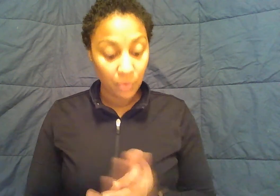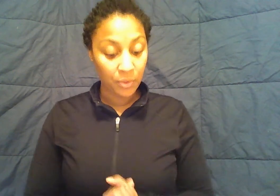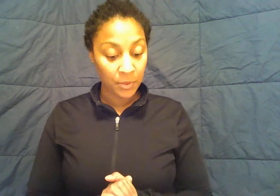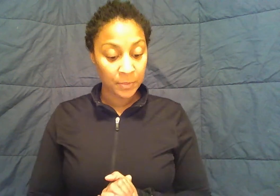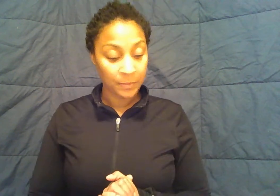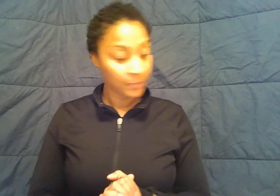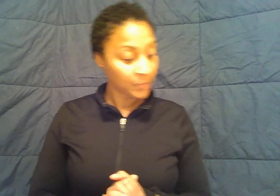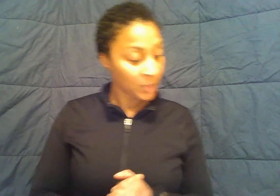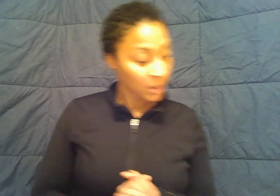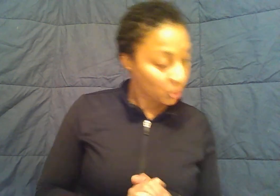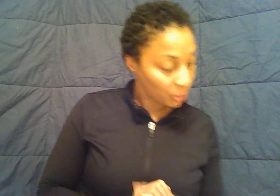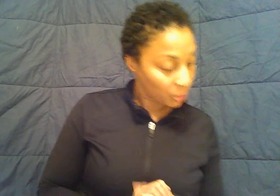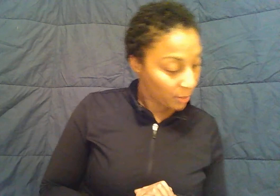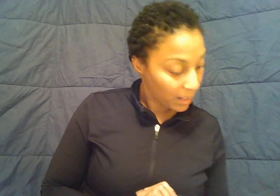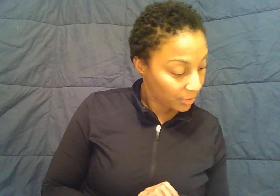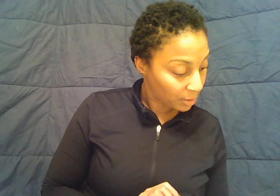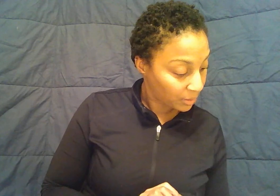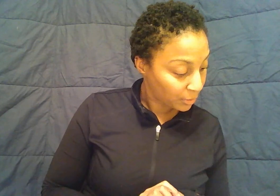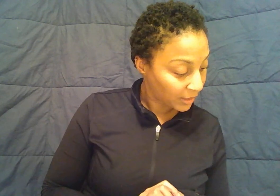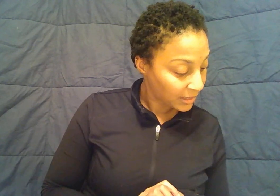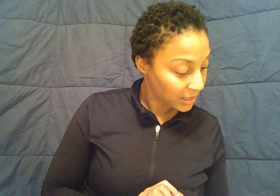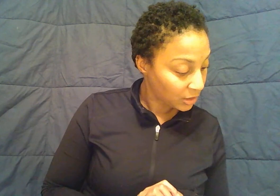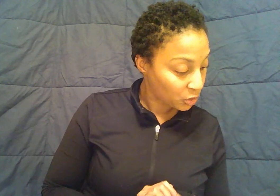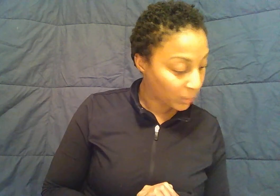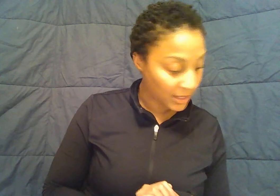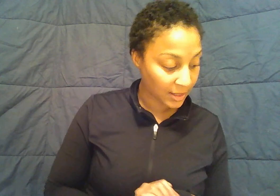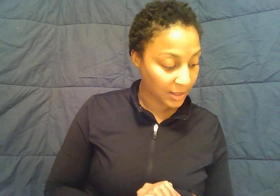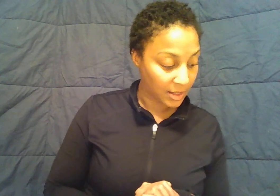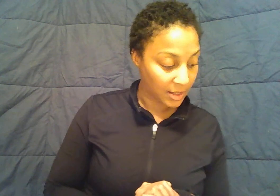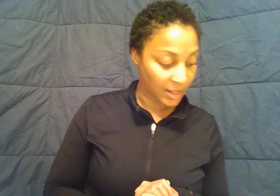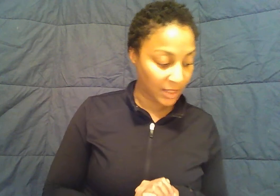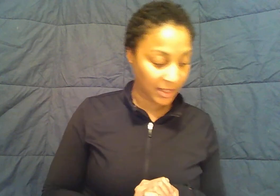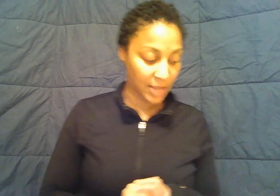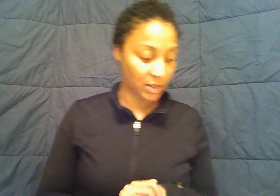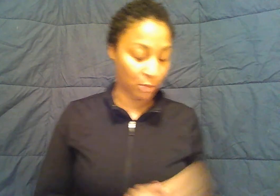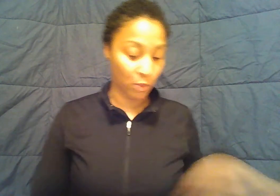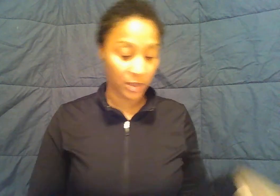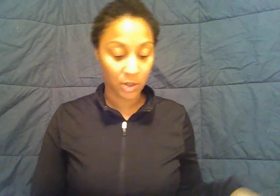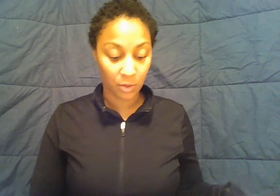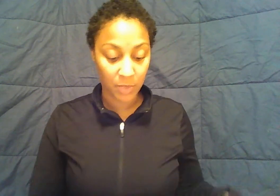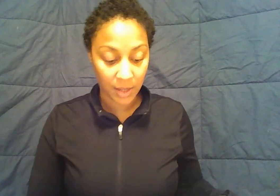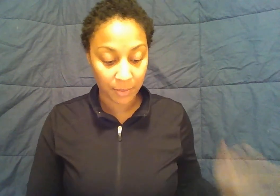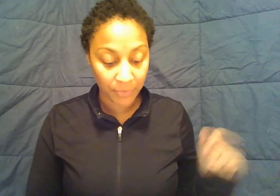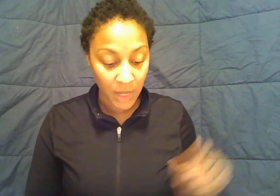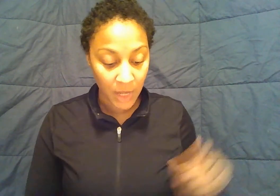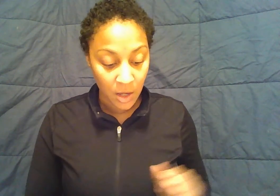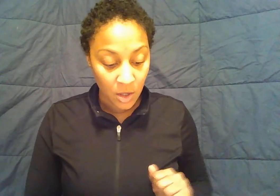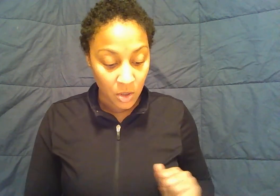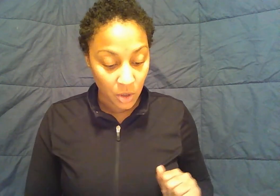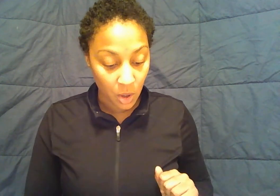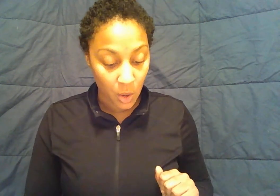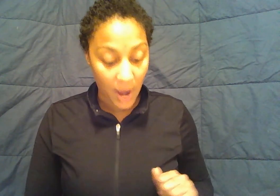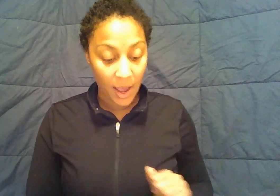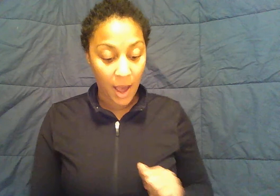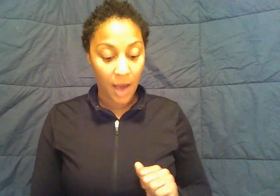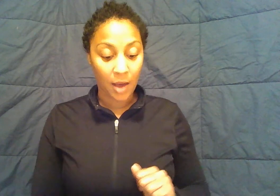have, so on your paper that'll be number 19 to 26, and then it says lines number one, so I'll repeat that. So I